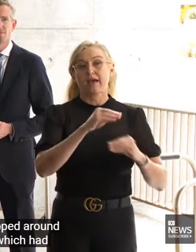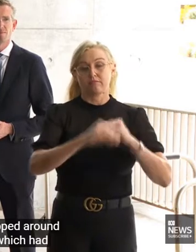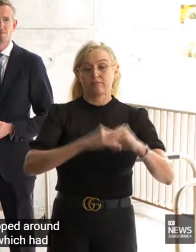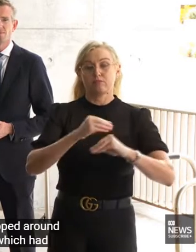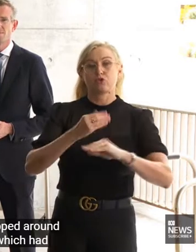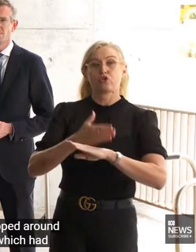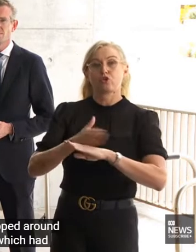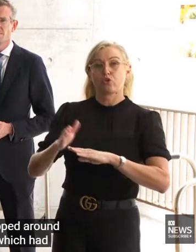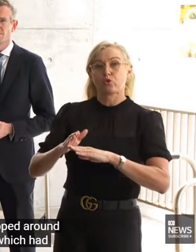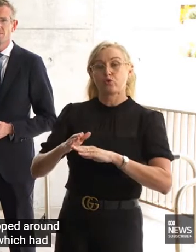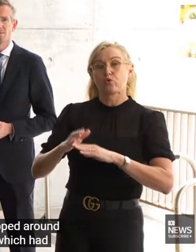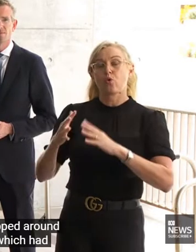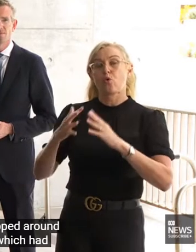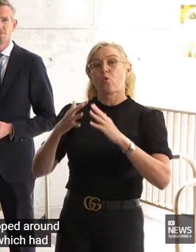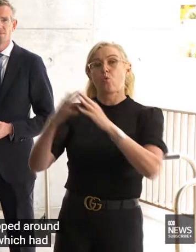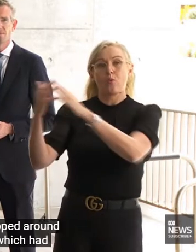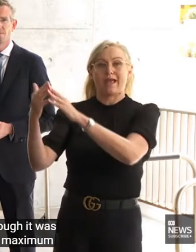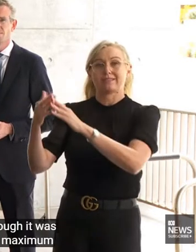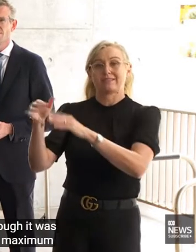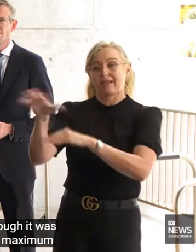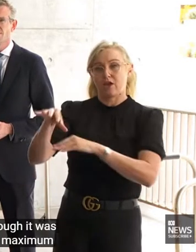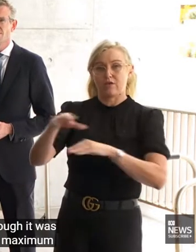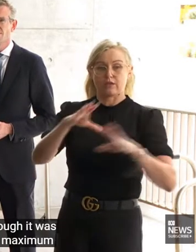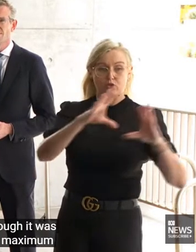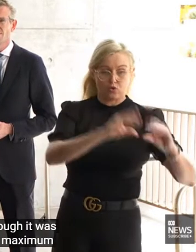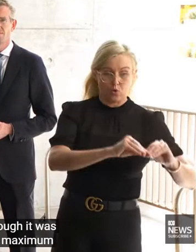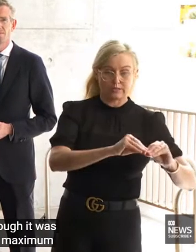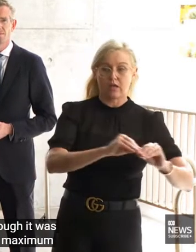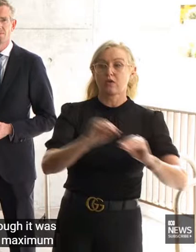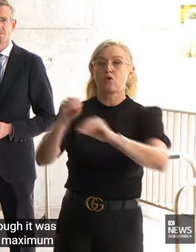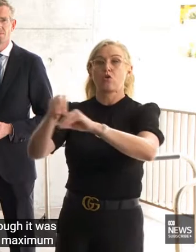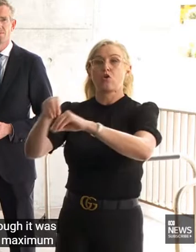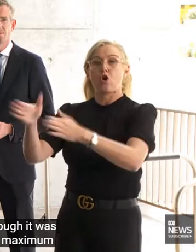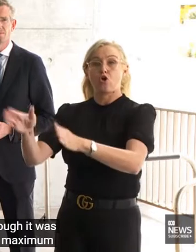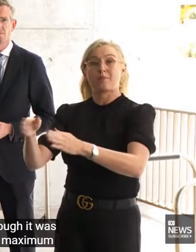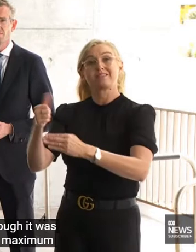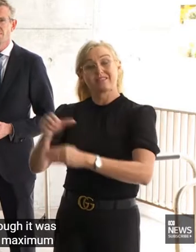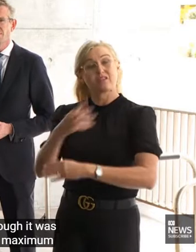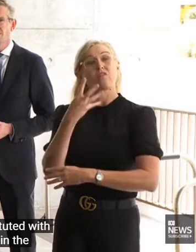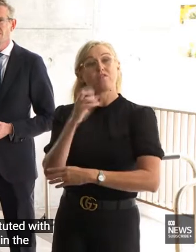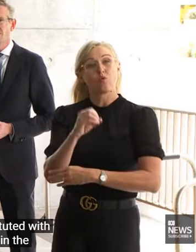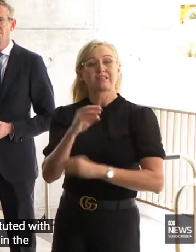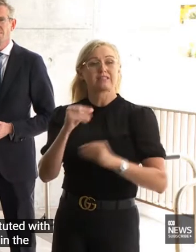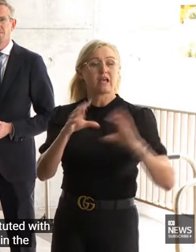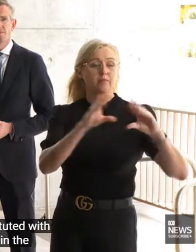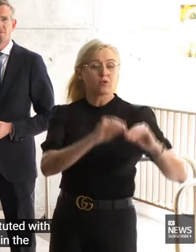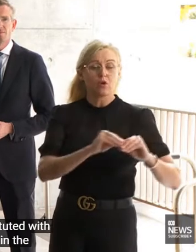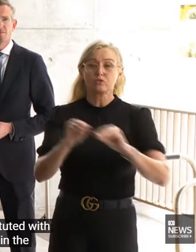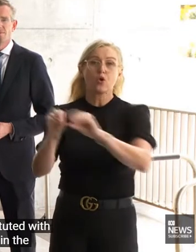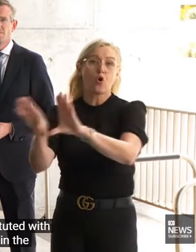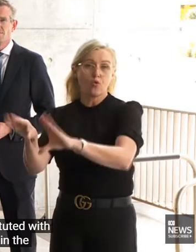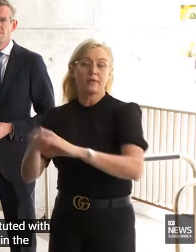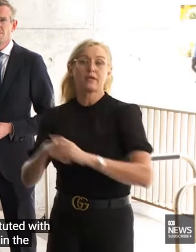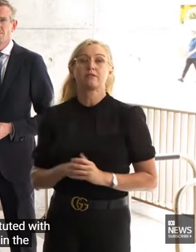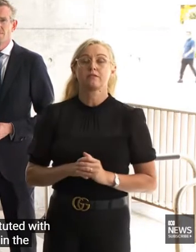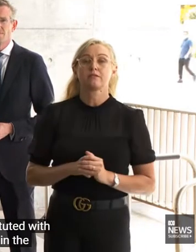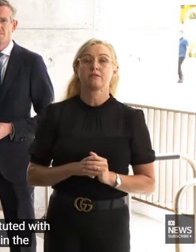new facility out in the western suburbs. We've actually still got 40. I know maybe one or two other states